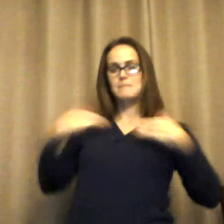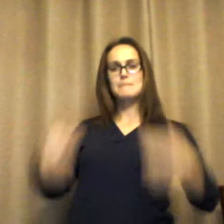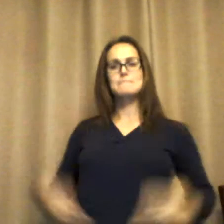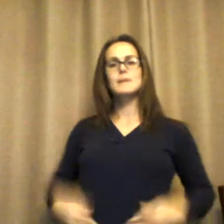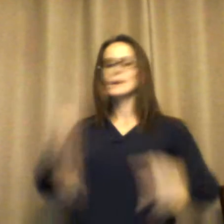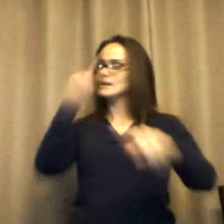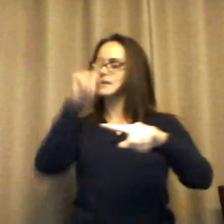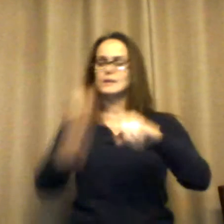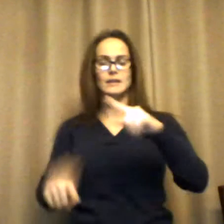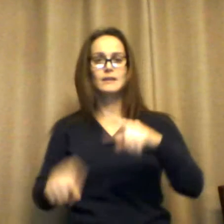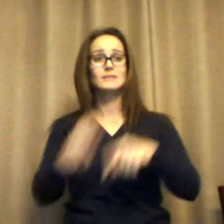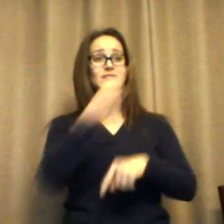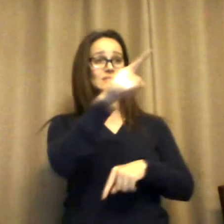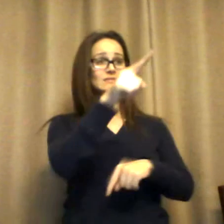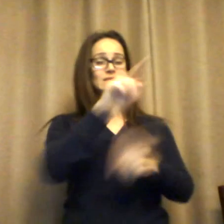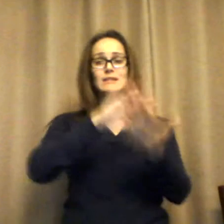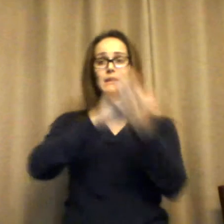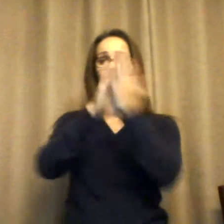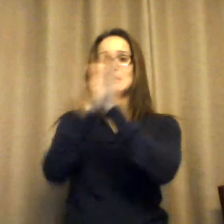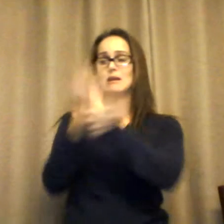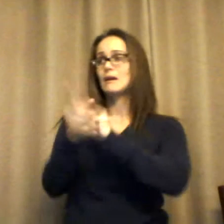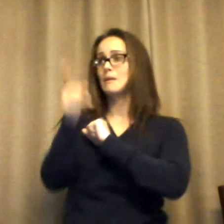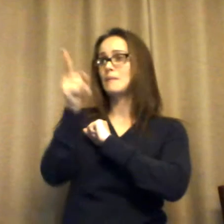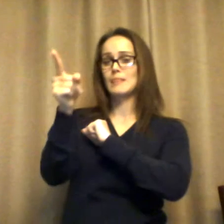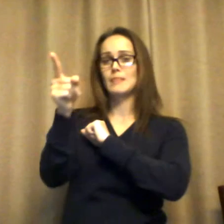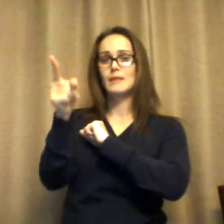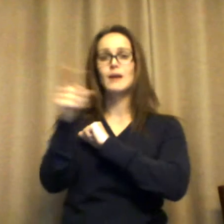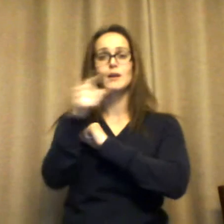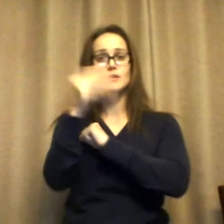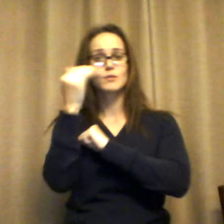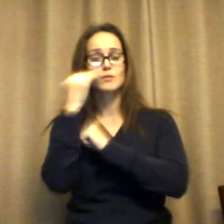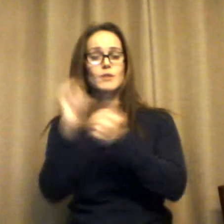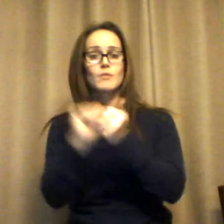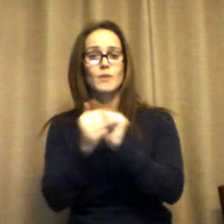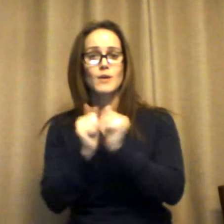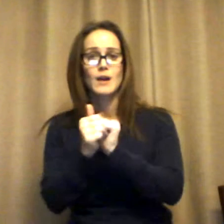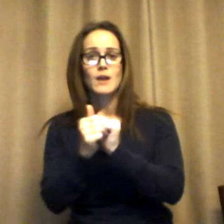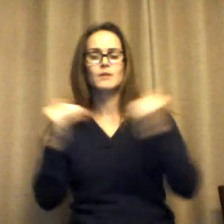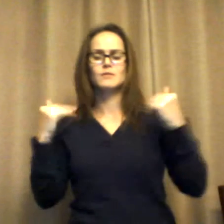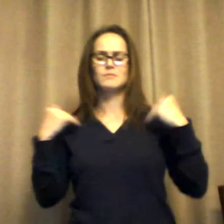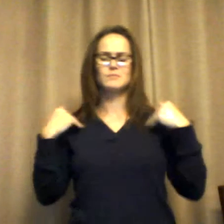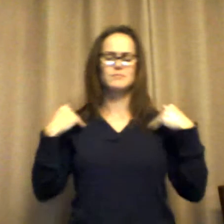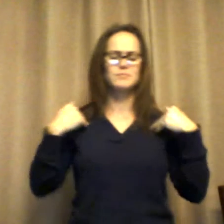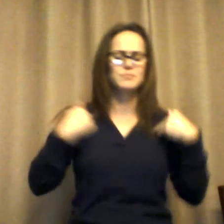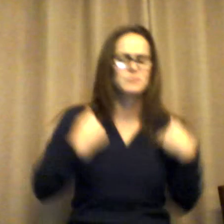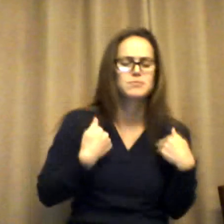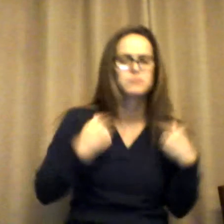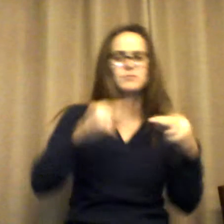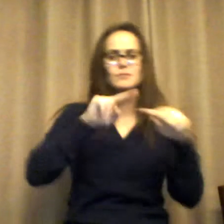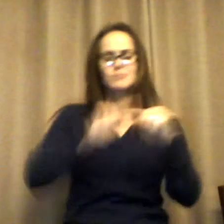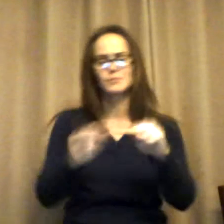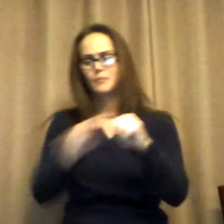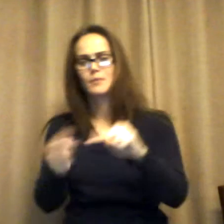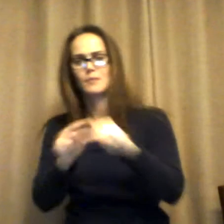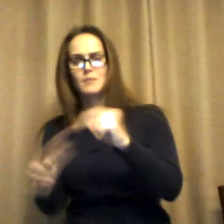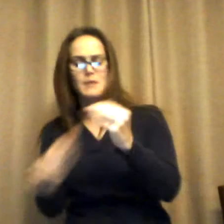that HIV may be turning into AIDS include extreme fatigue, rapid weight loss, persistent